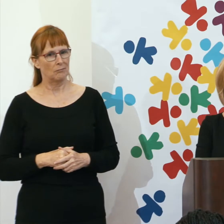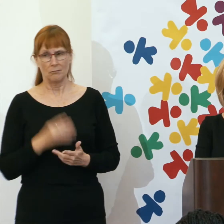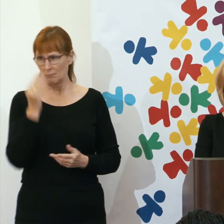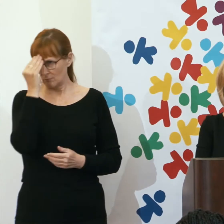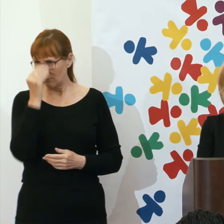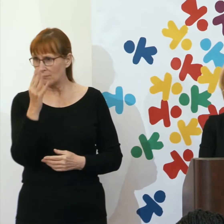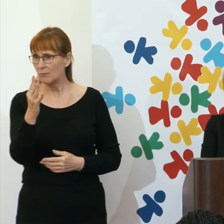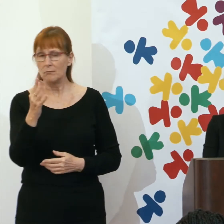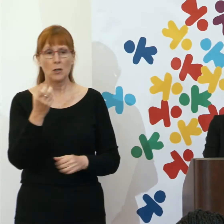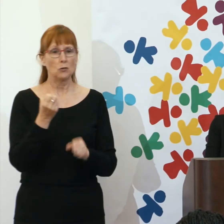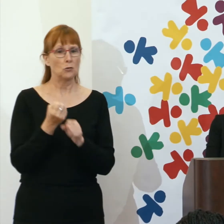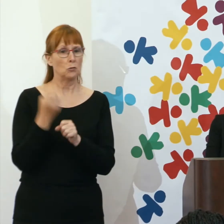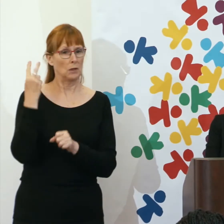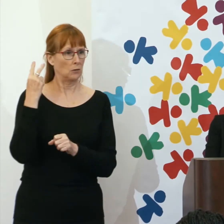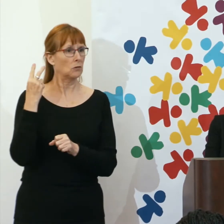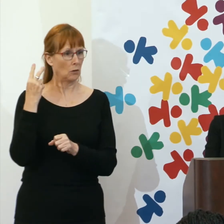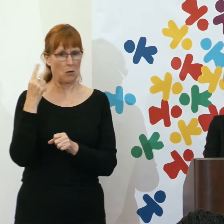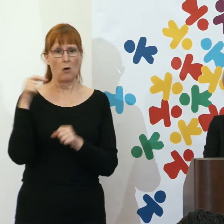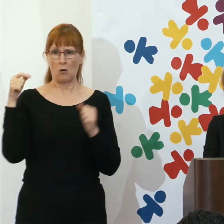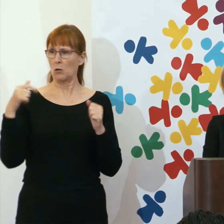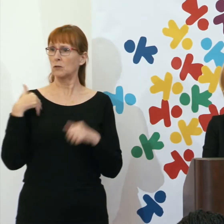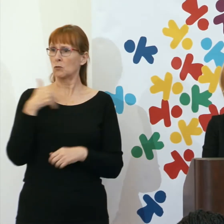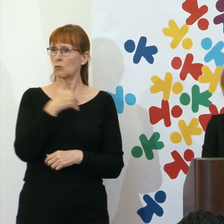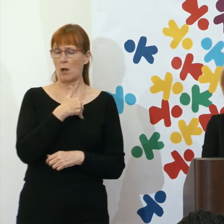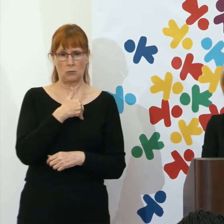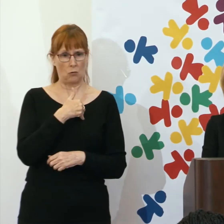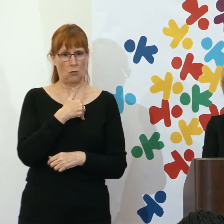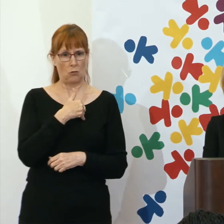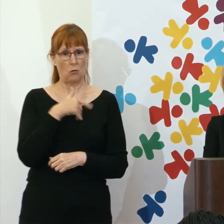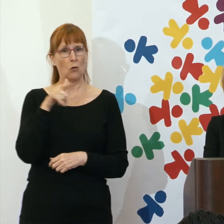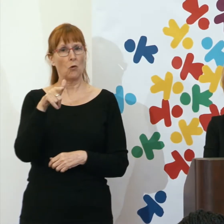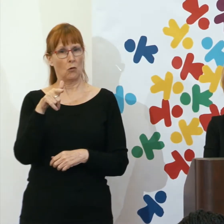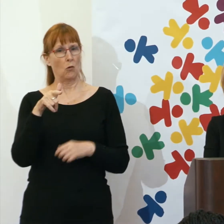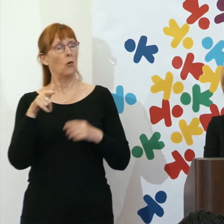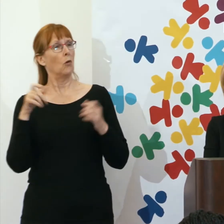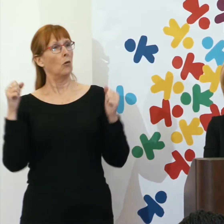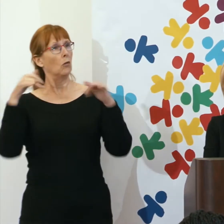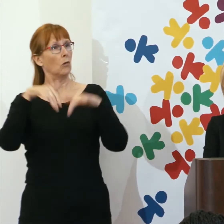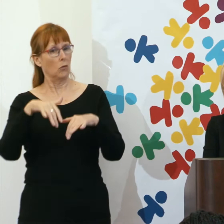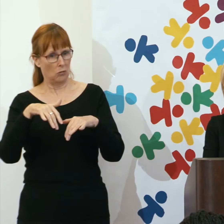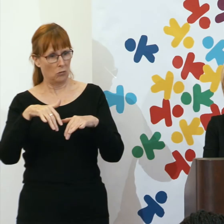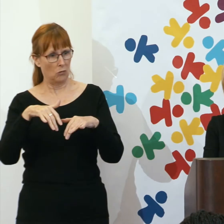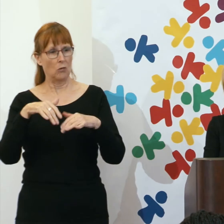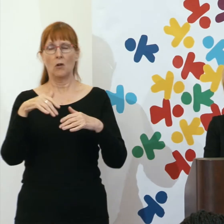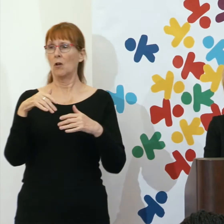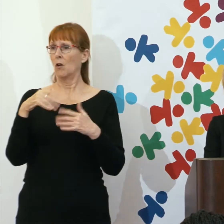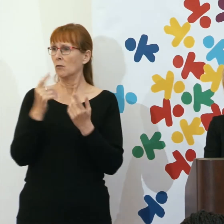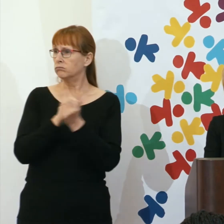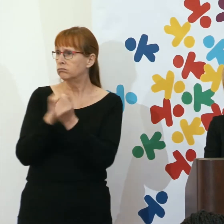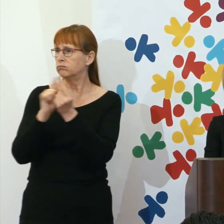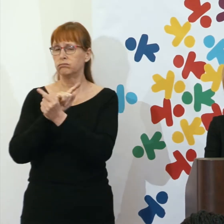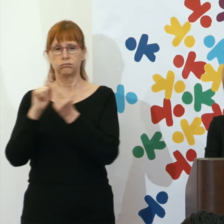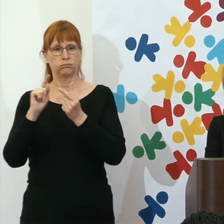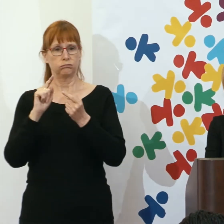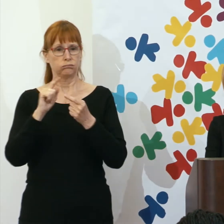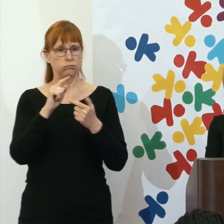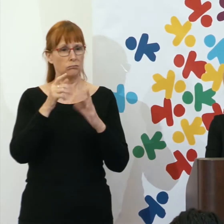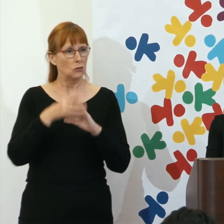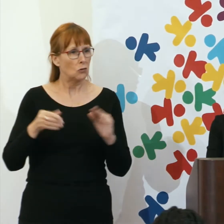2 years ago, we came together in Toronto to share perspectives and stories and build